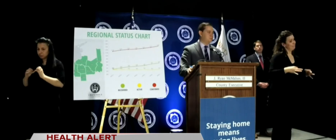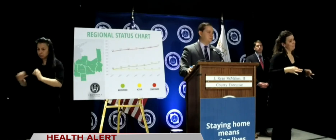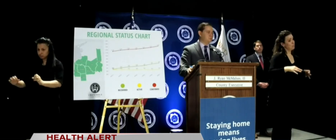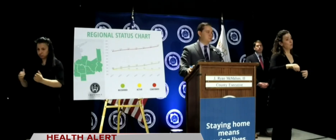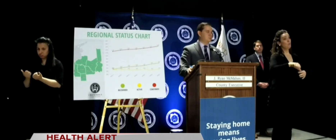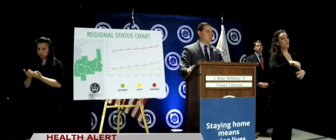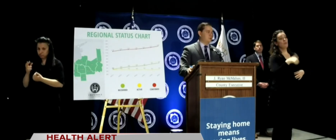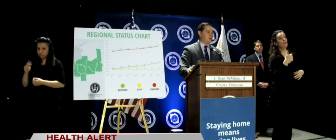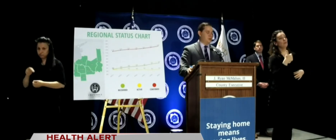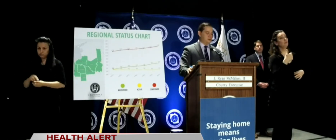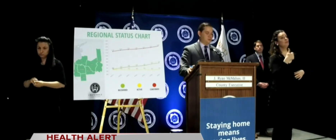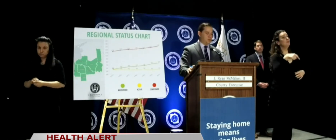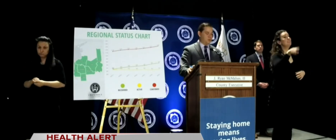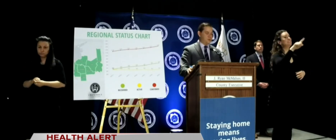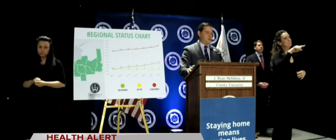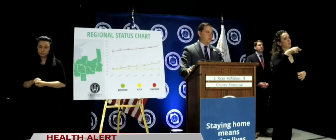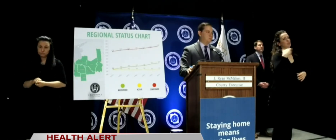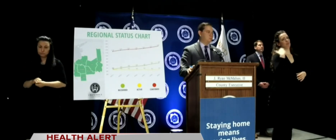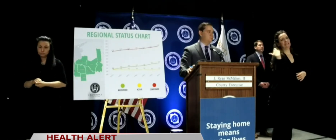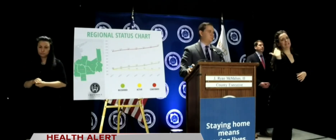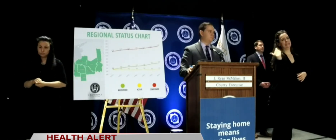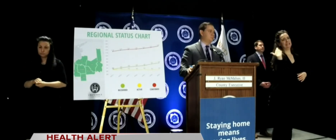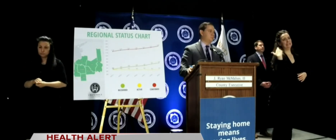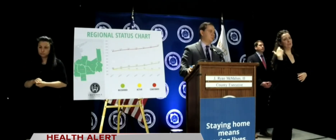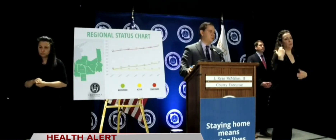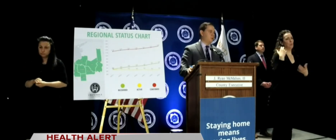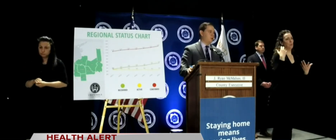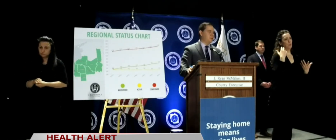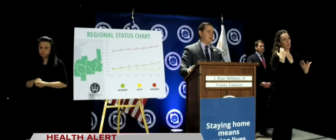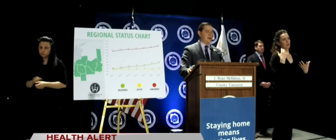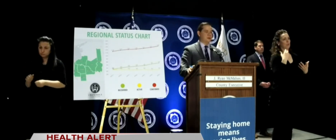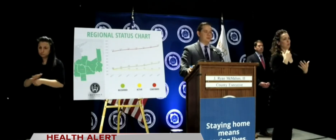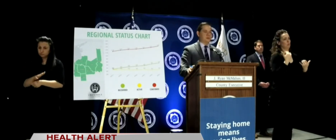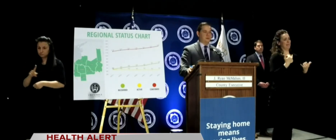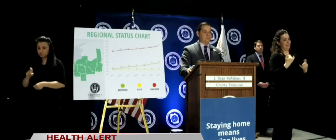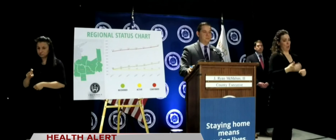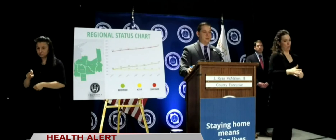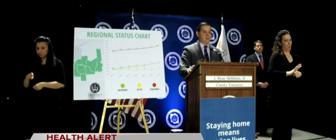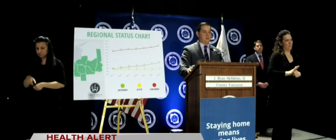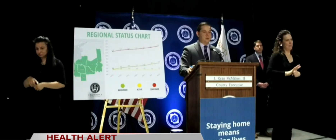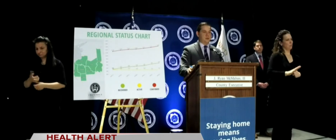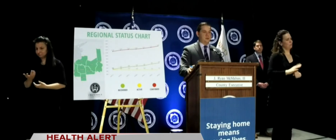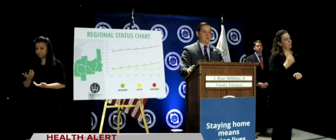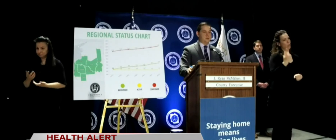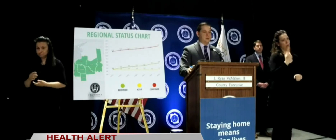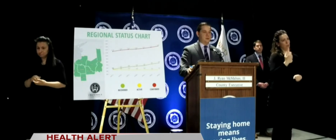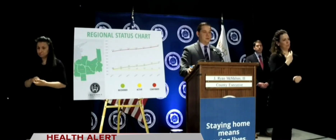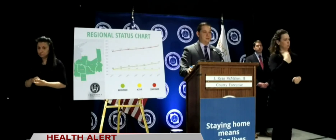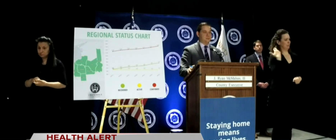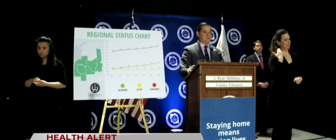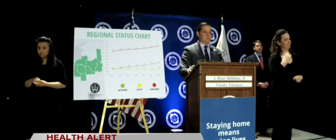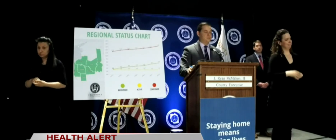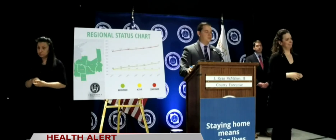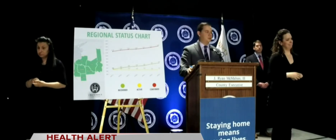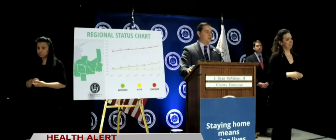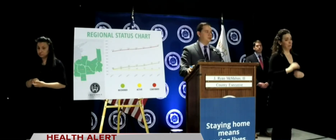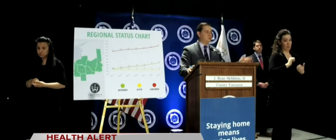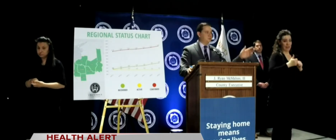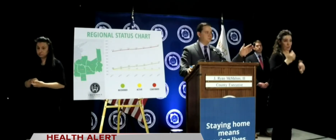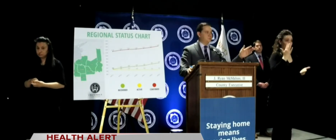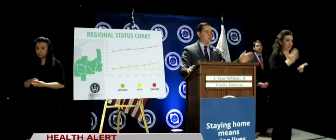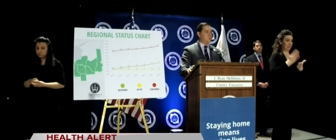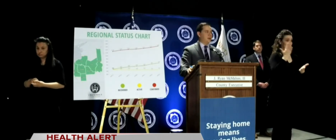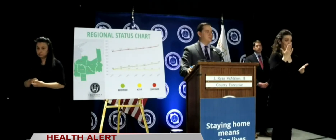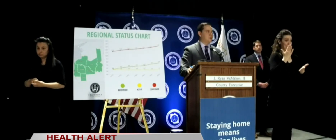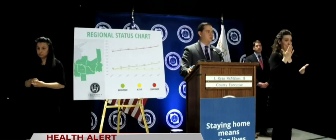everything. And COVID's here. And the only way it's not going to be here is if it